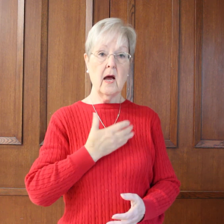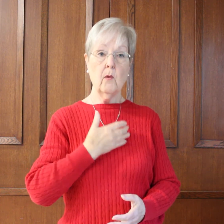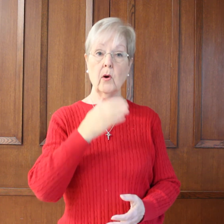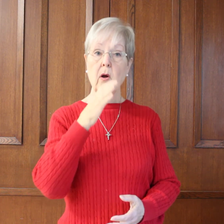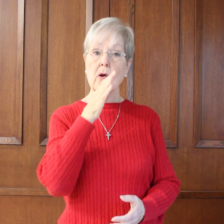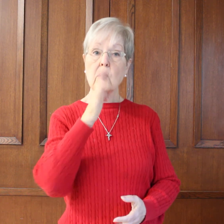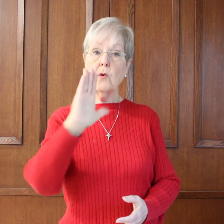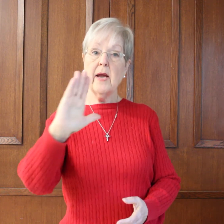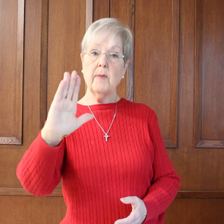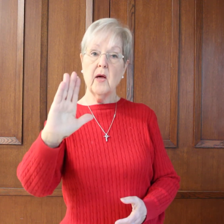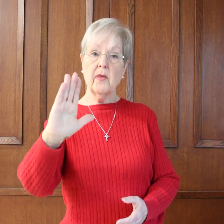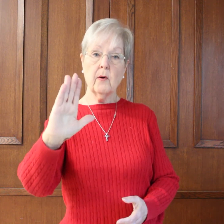Our grandmother.